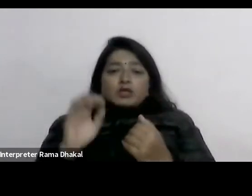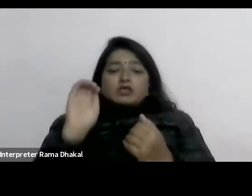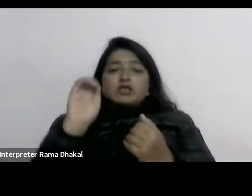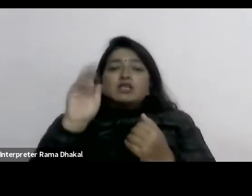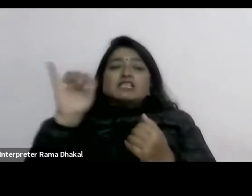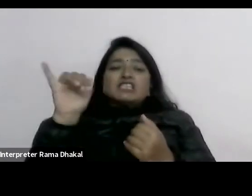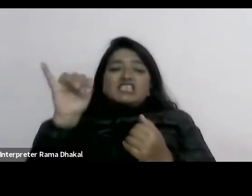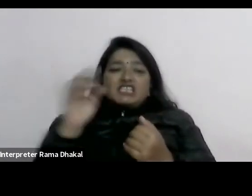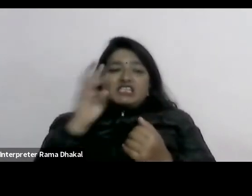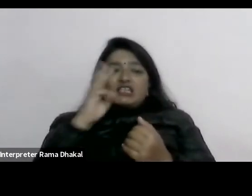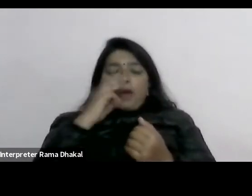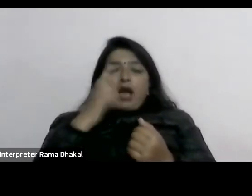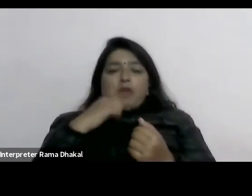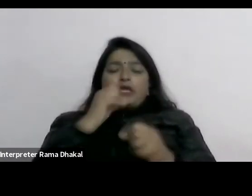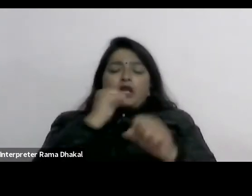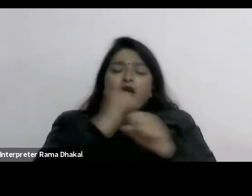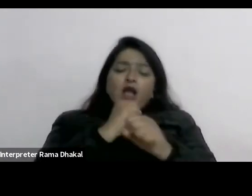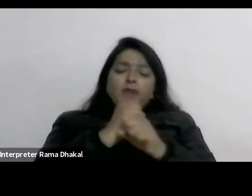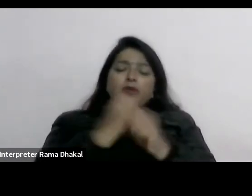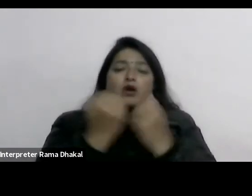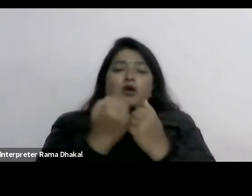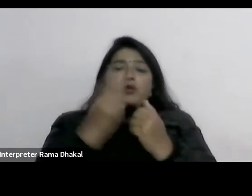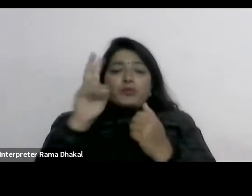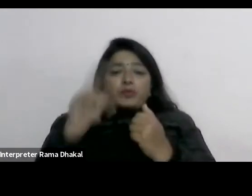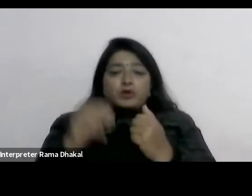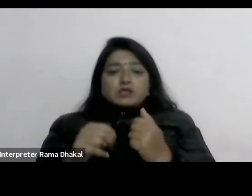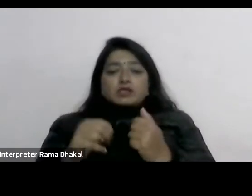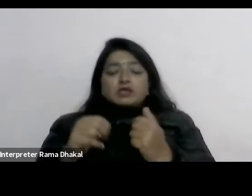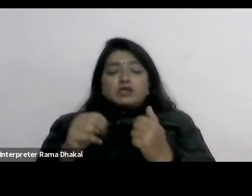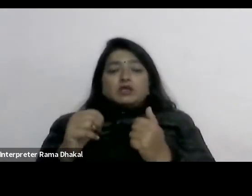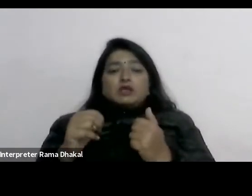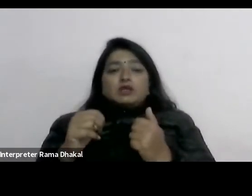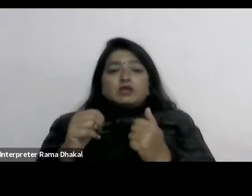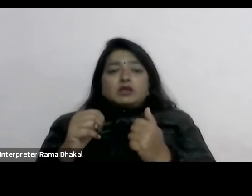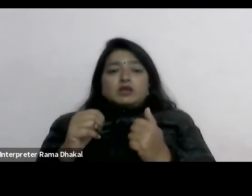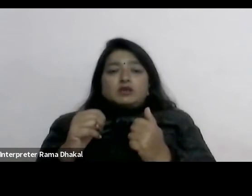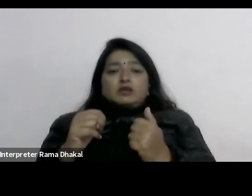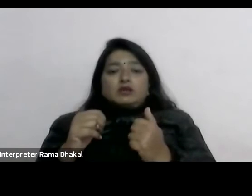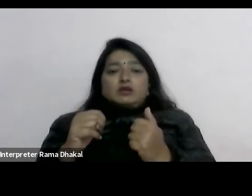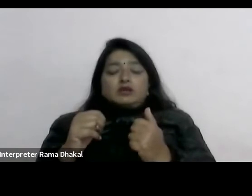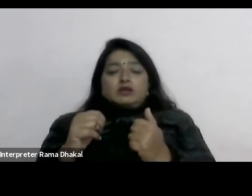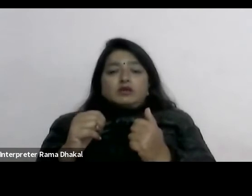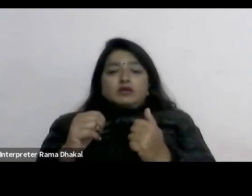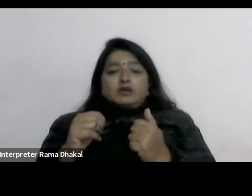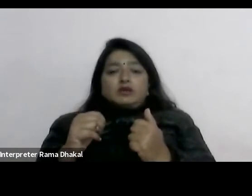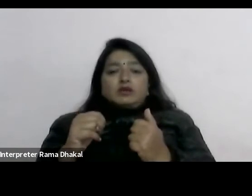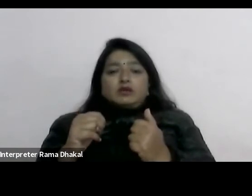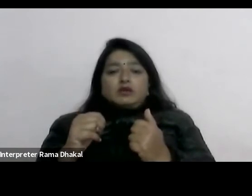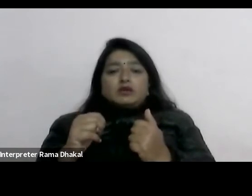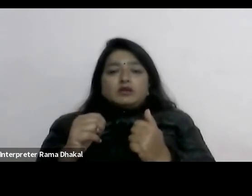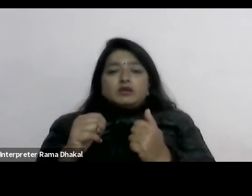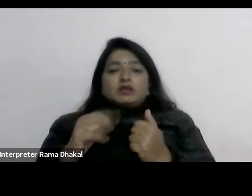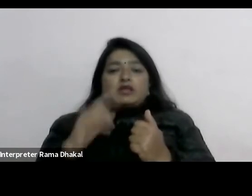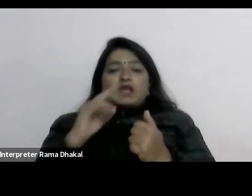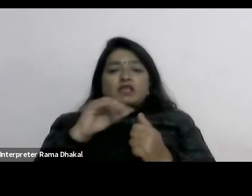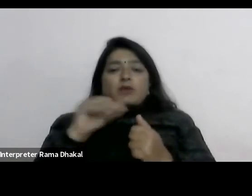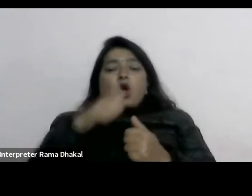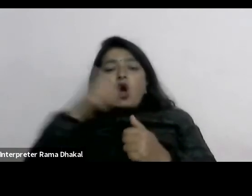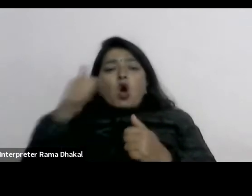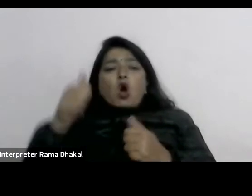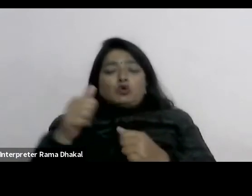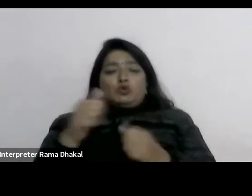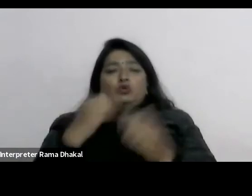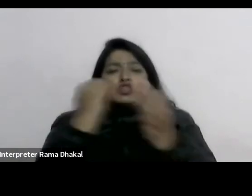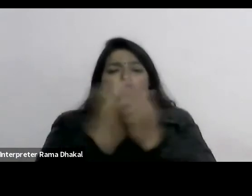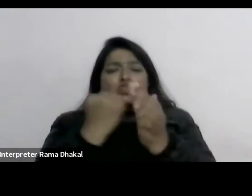and constantly, I mean, at no point should there be a lack of engagement, especially by all of you